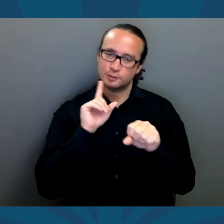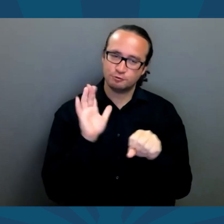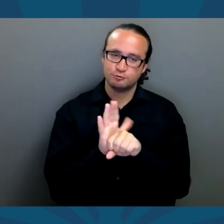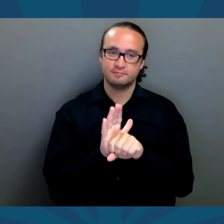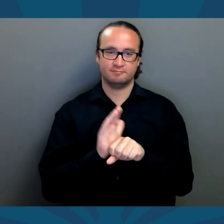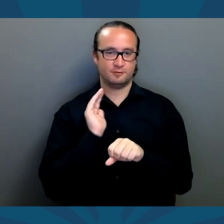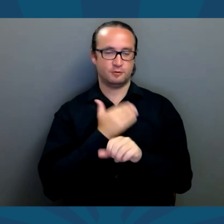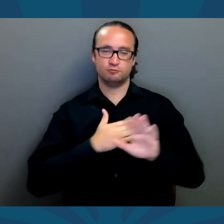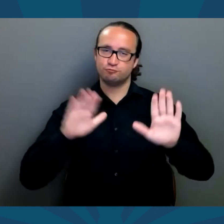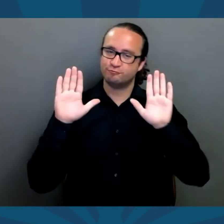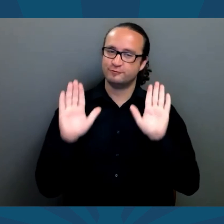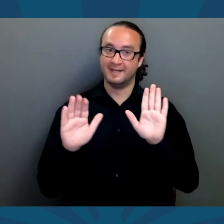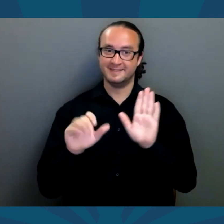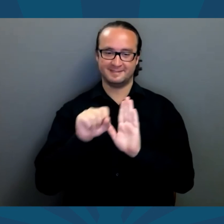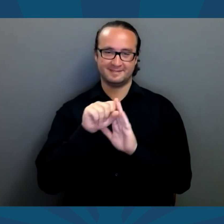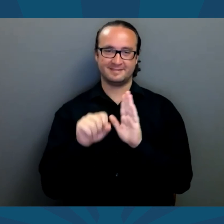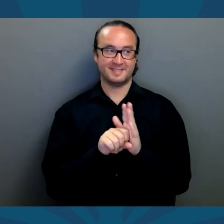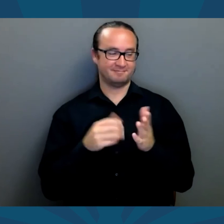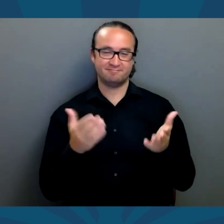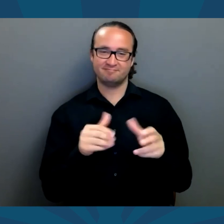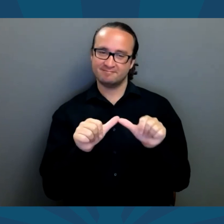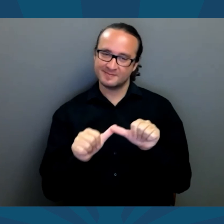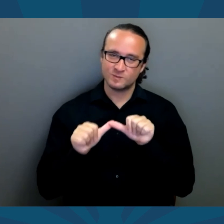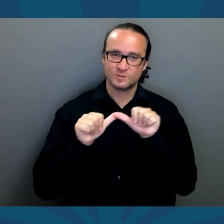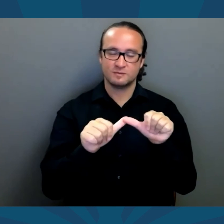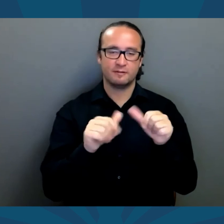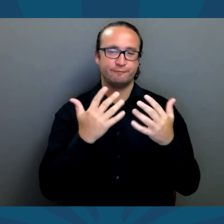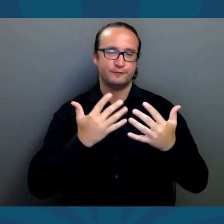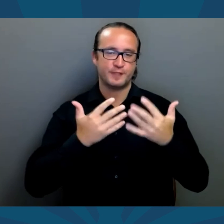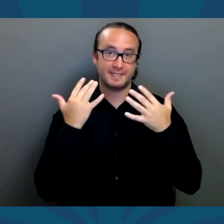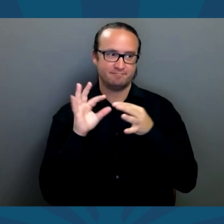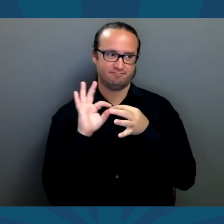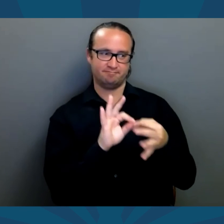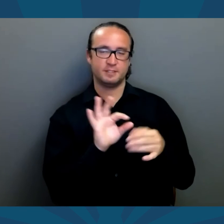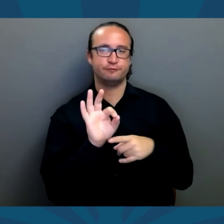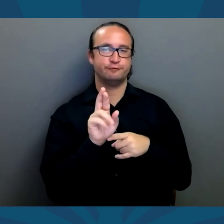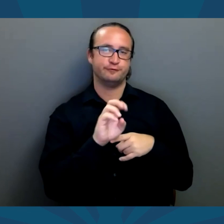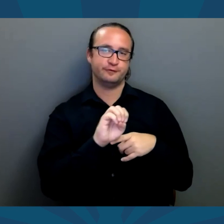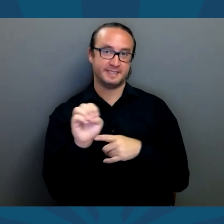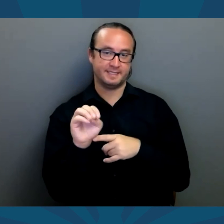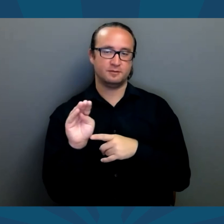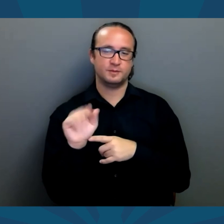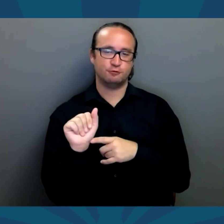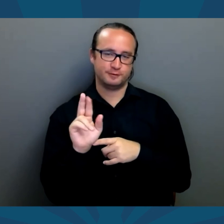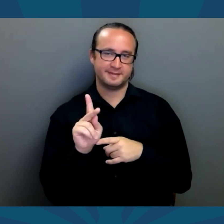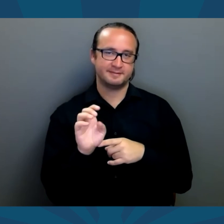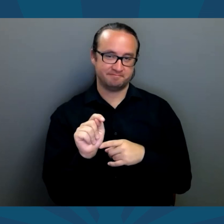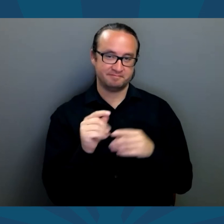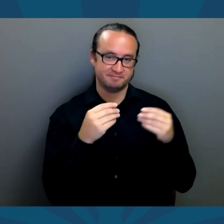I'm running again to ensure our great state continues to be friendly for free